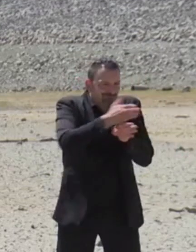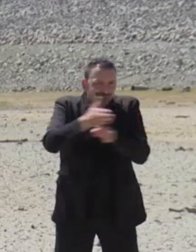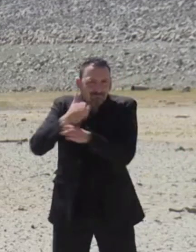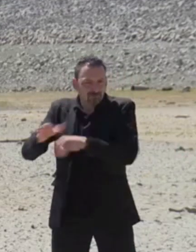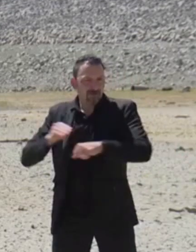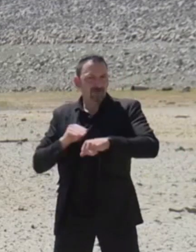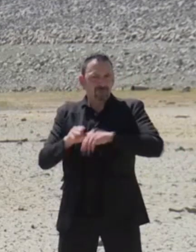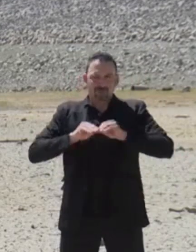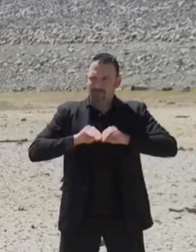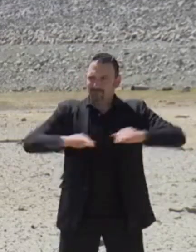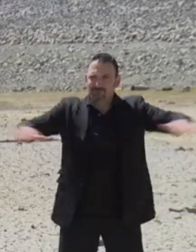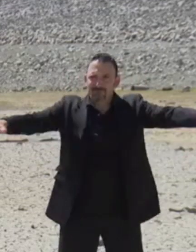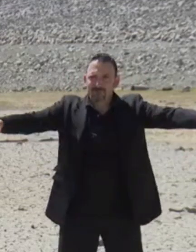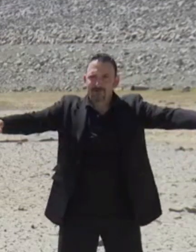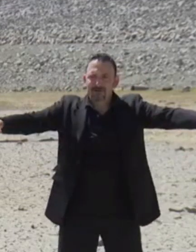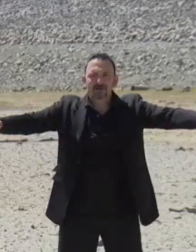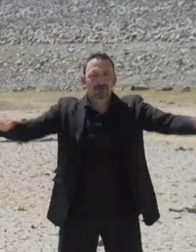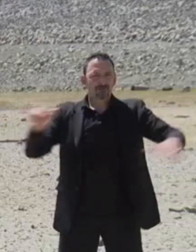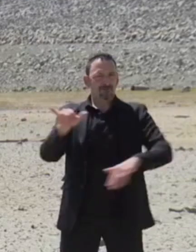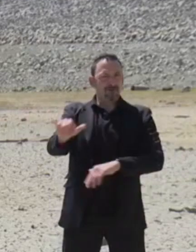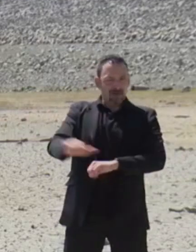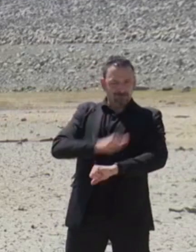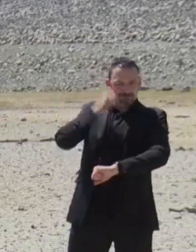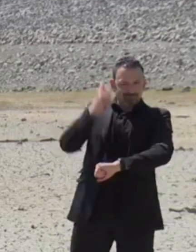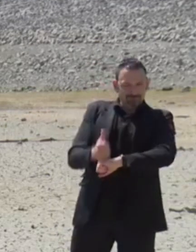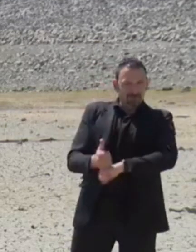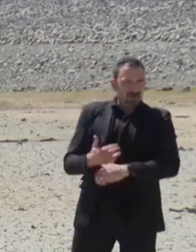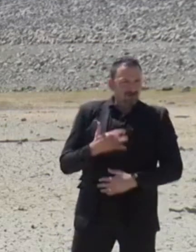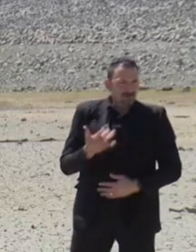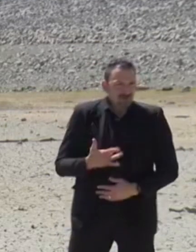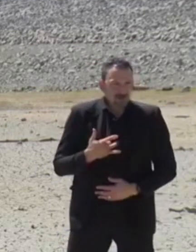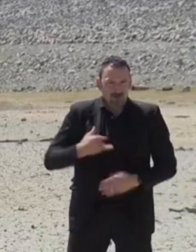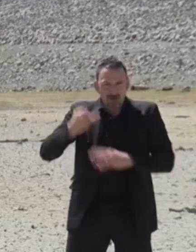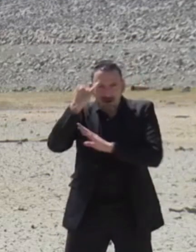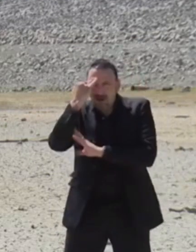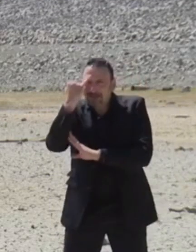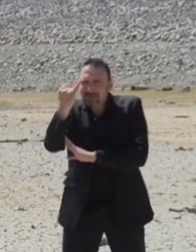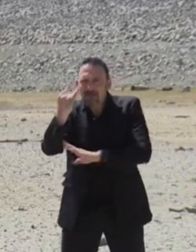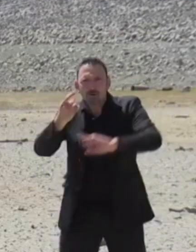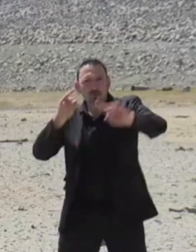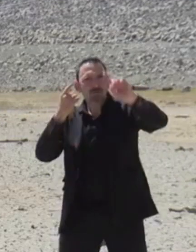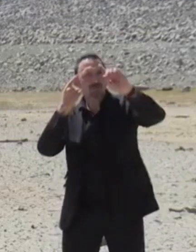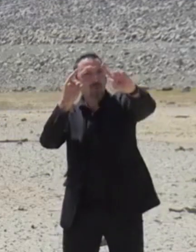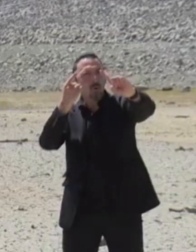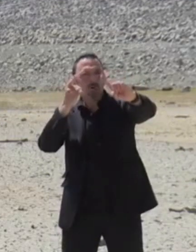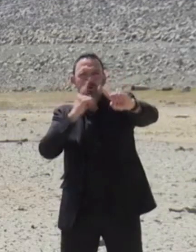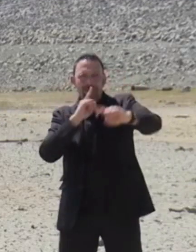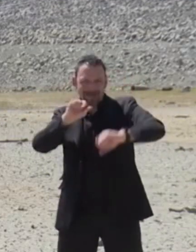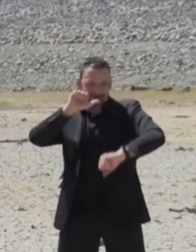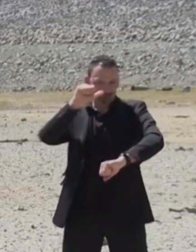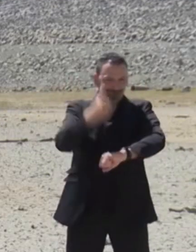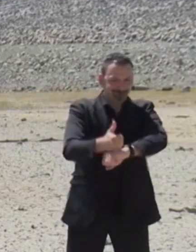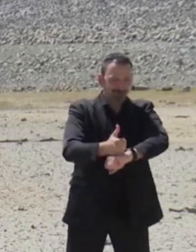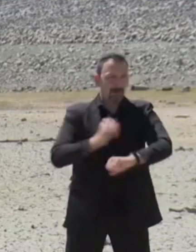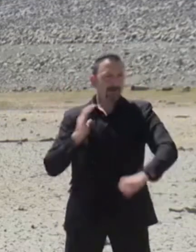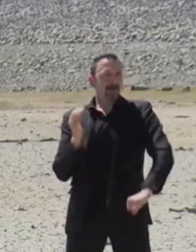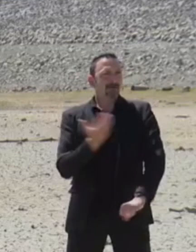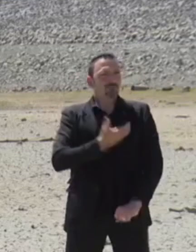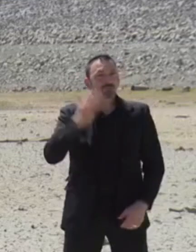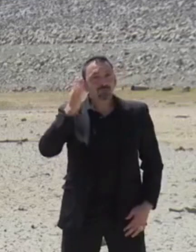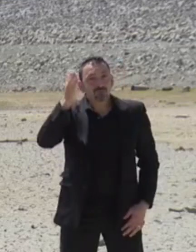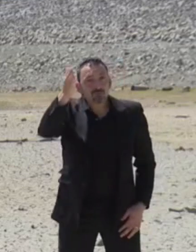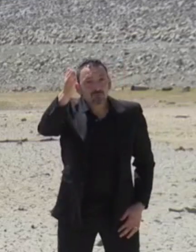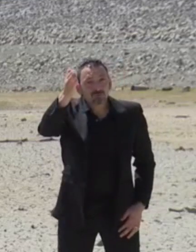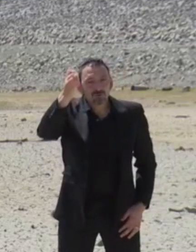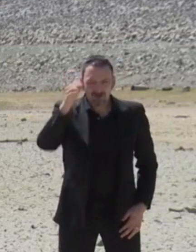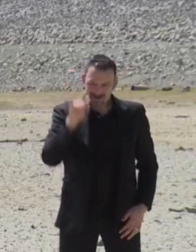strategy is set the tone for us, a strategy that architects our future-facing efforts. That strategy has